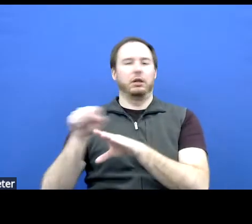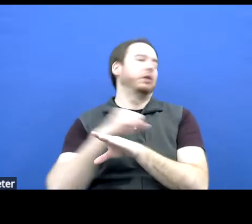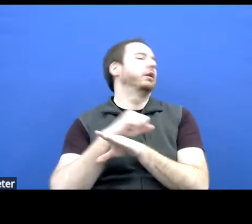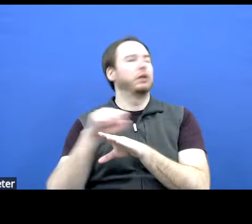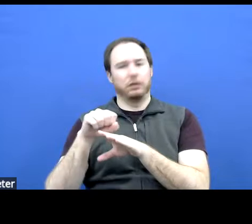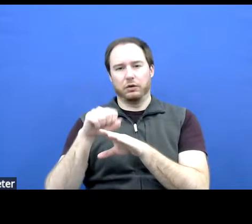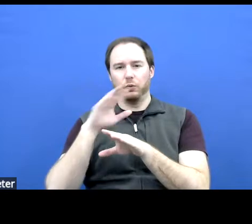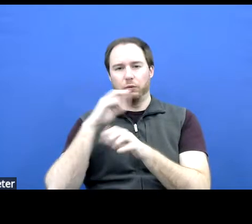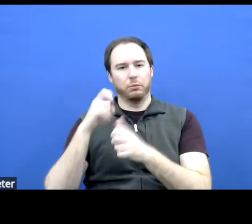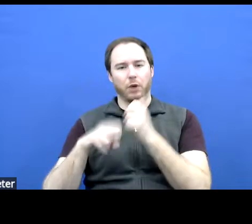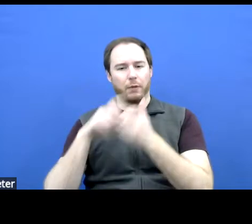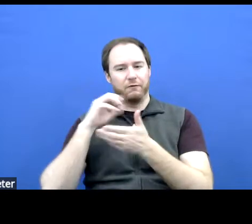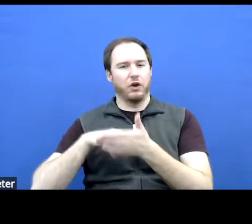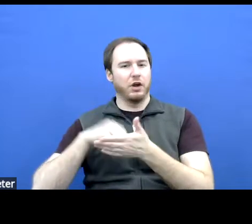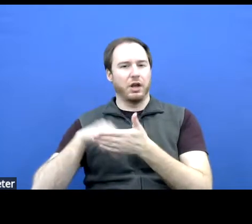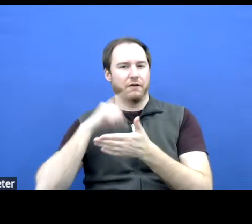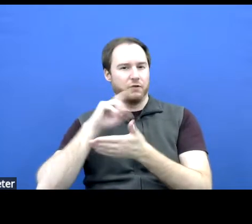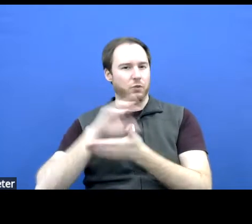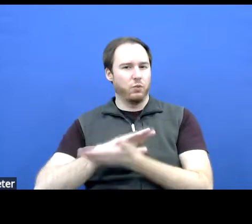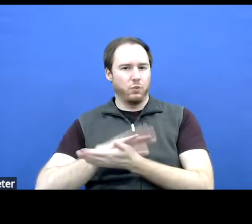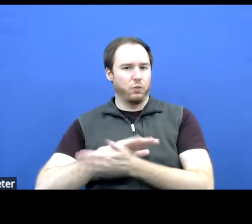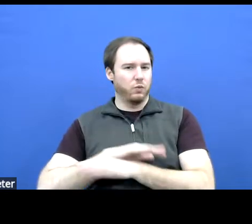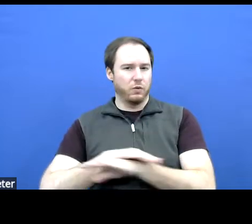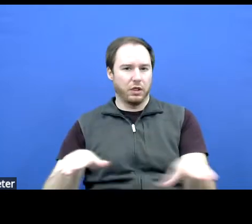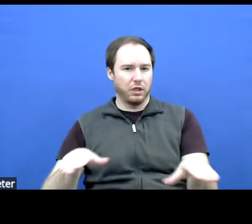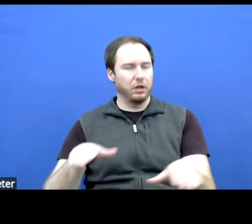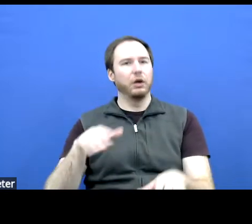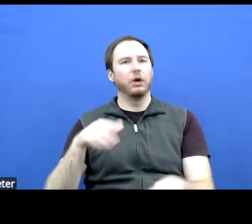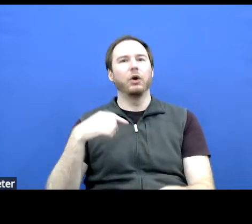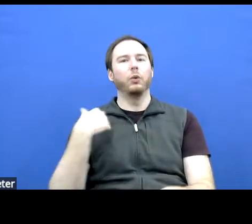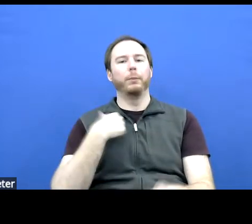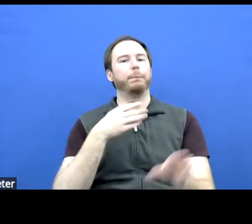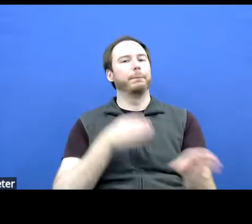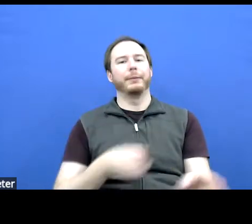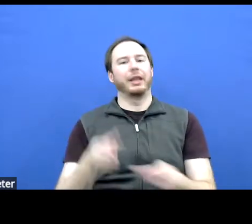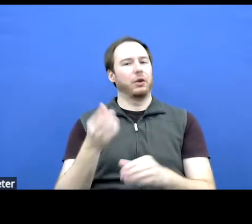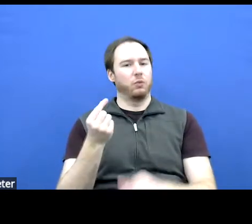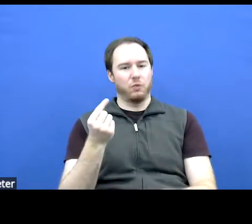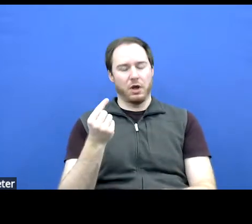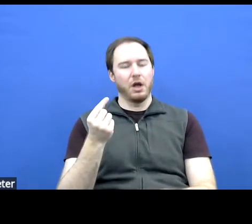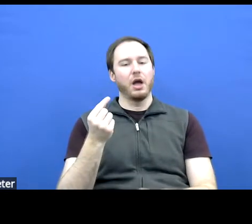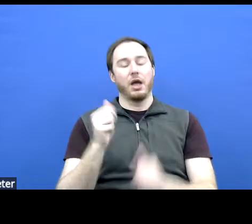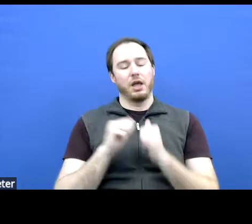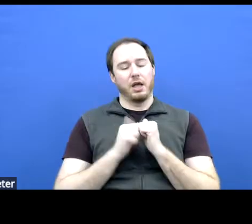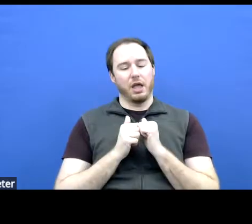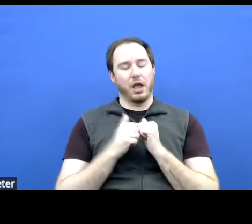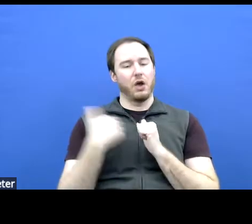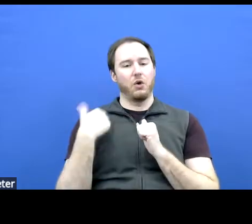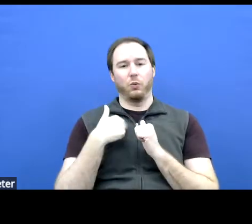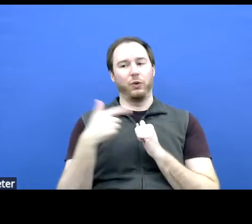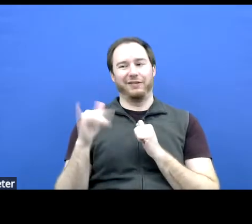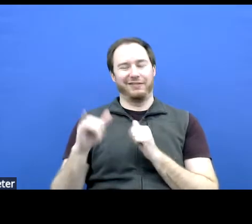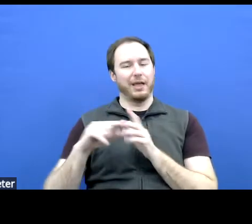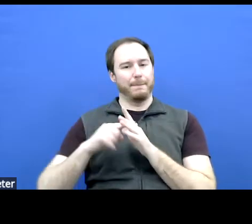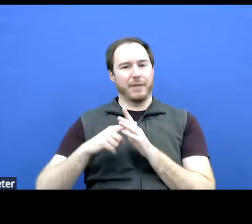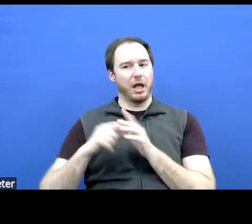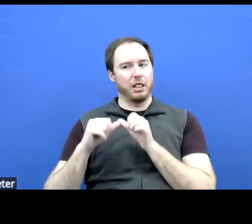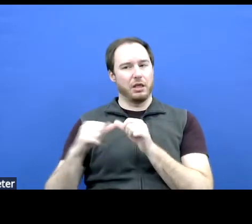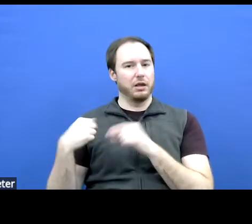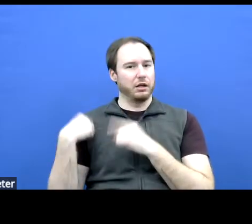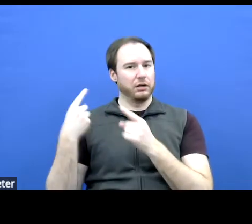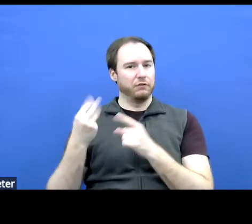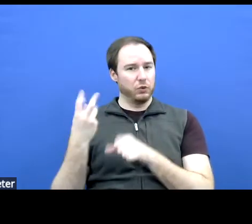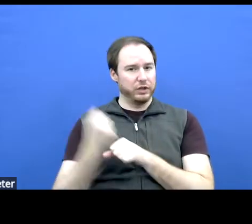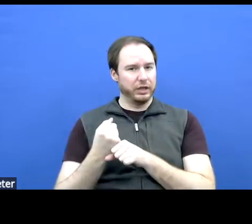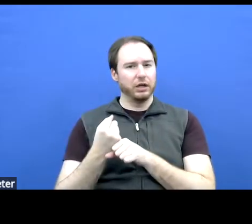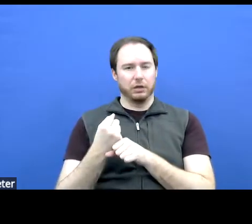creates problems for the school district. And so our plan is the way we've done this pilot for years, just so